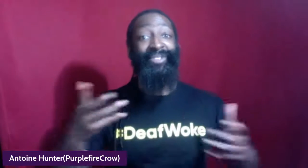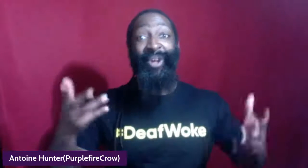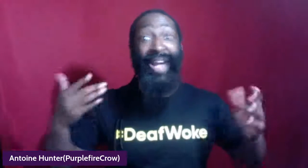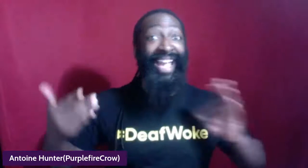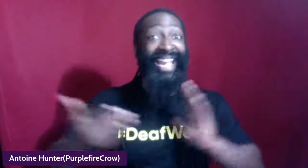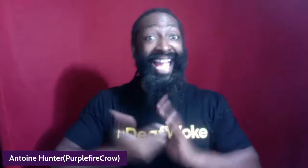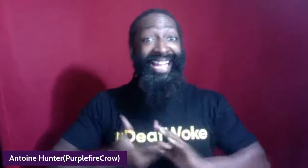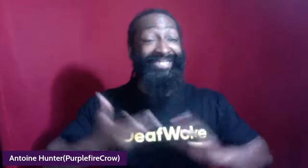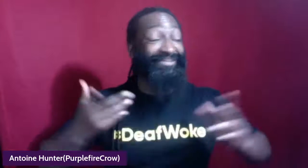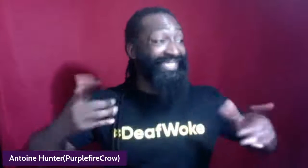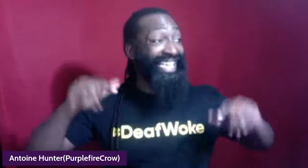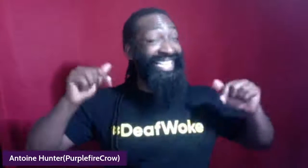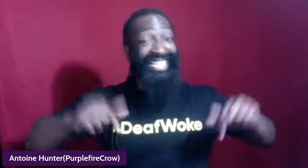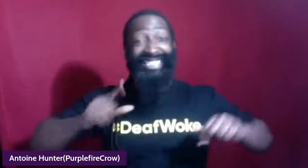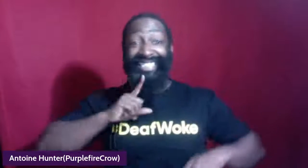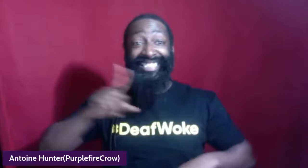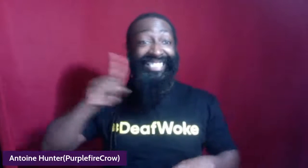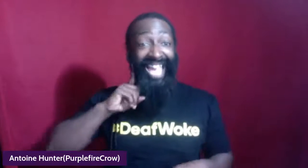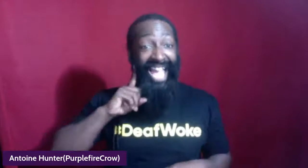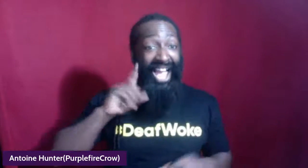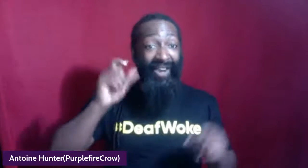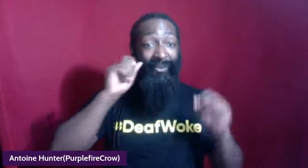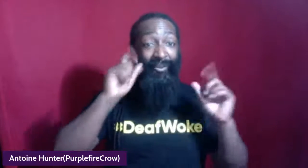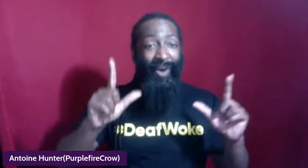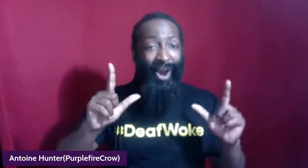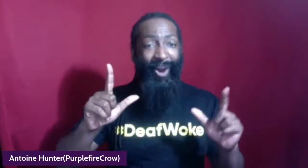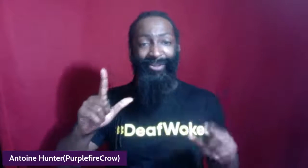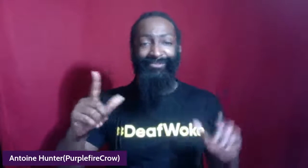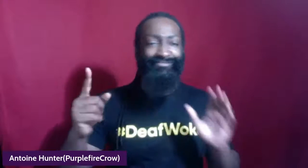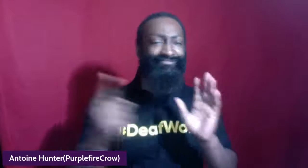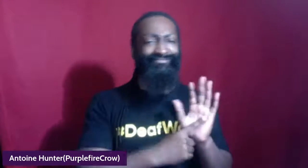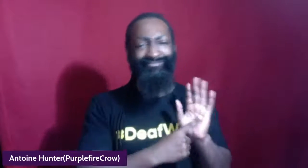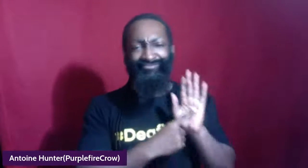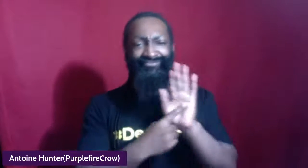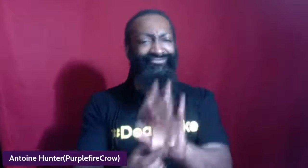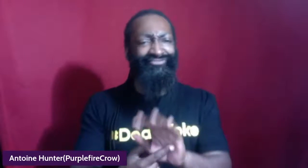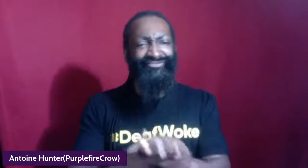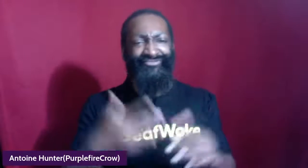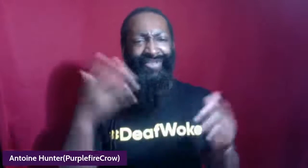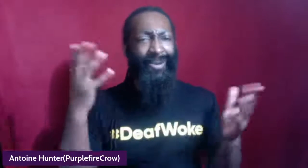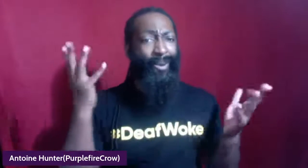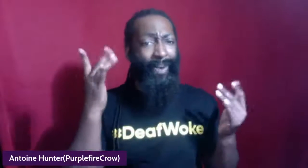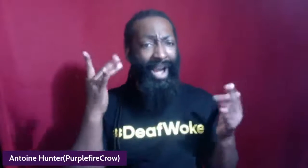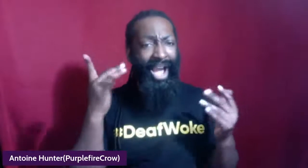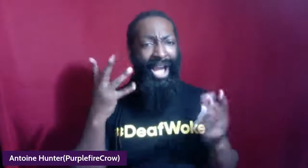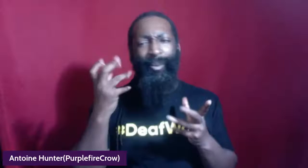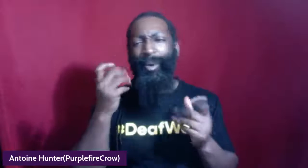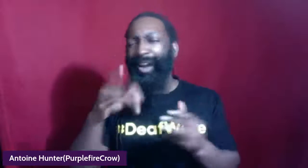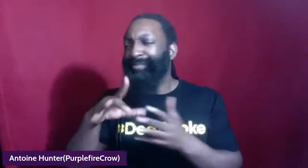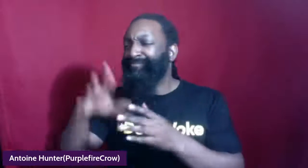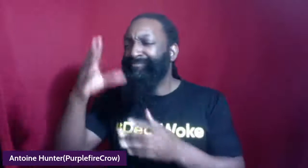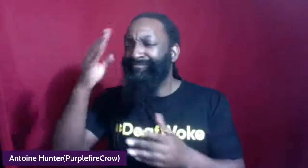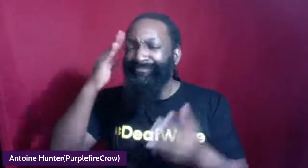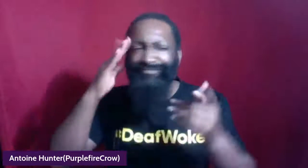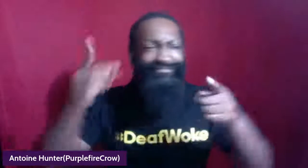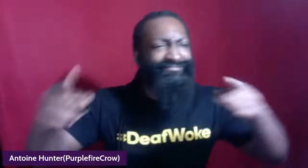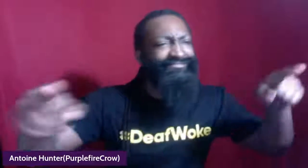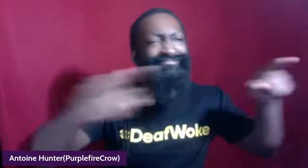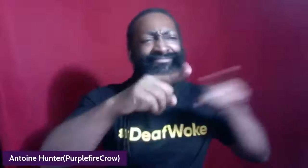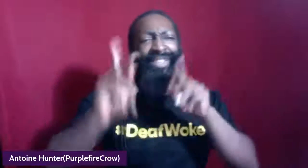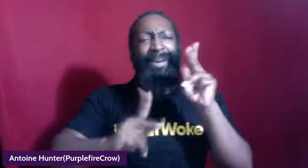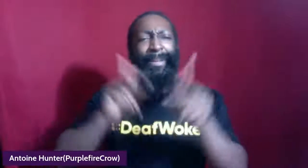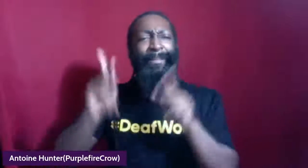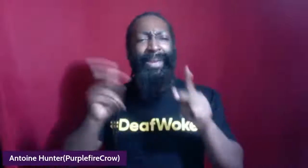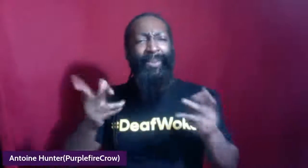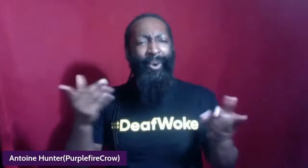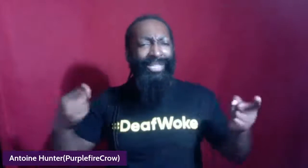So I look forward to this conversation this year. So welcome to Deaf Woke. Now,